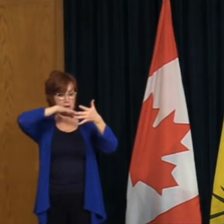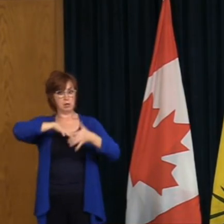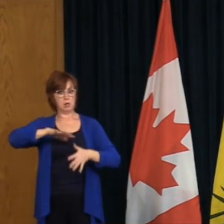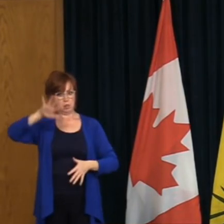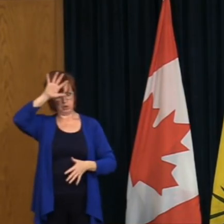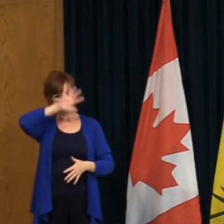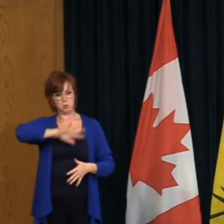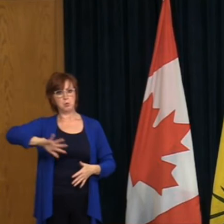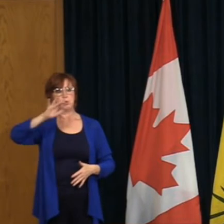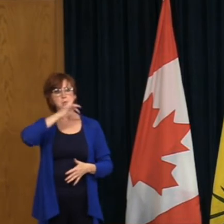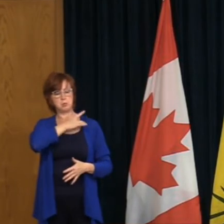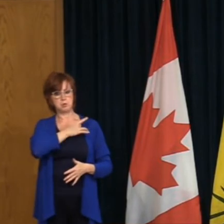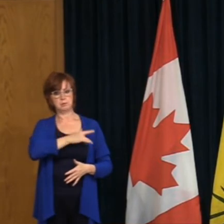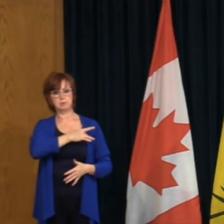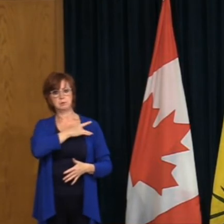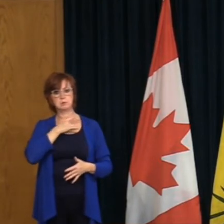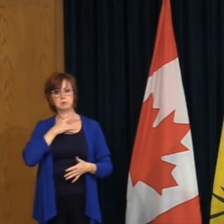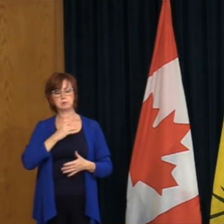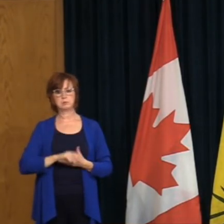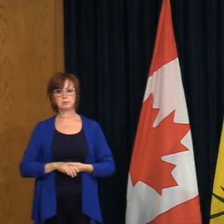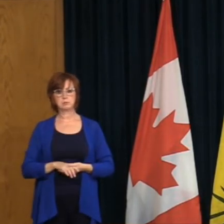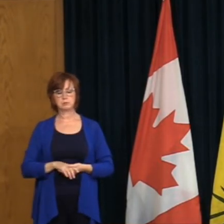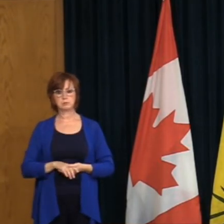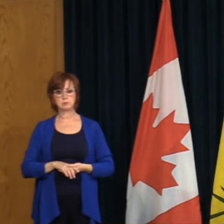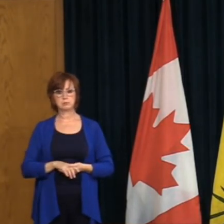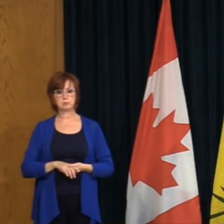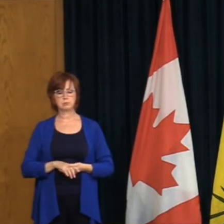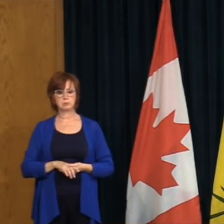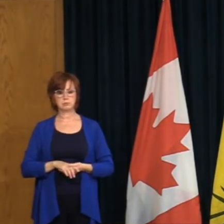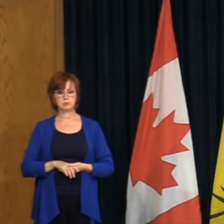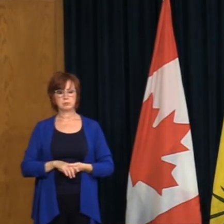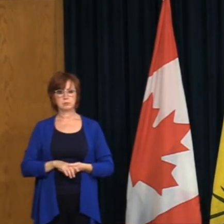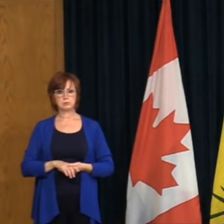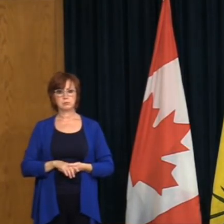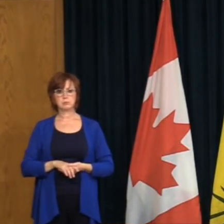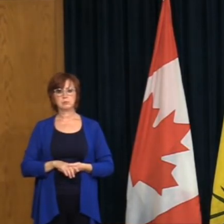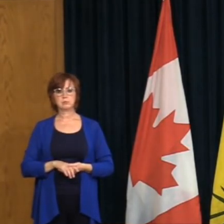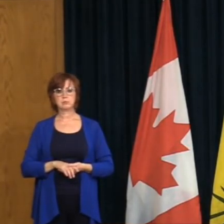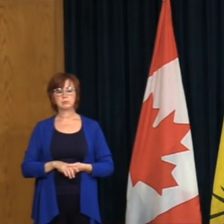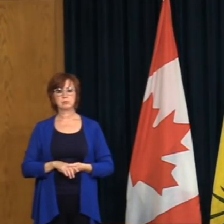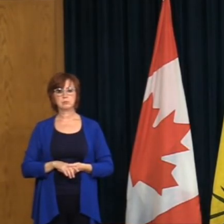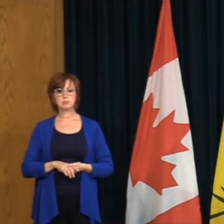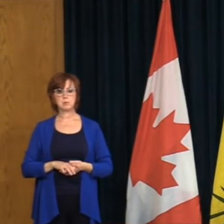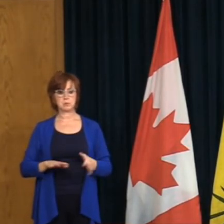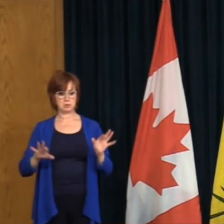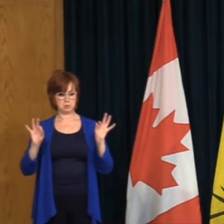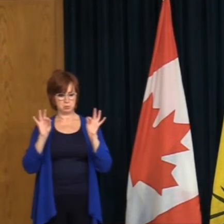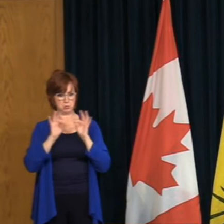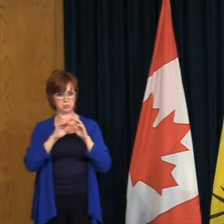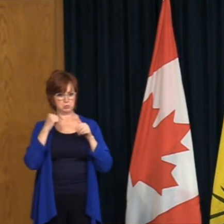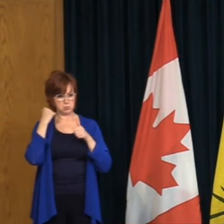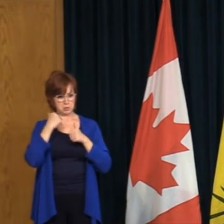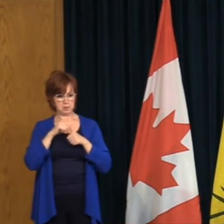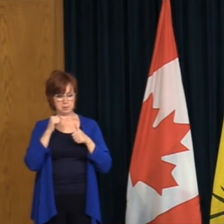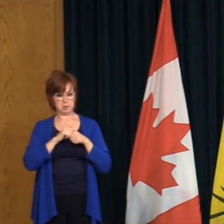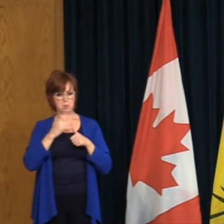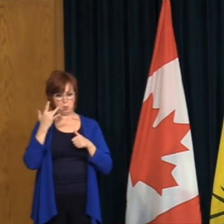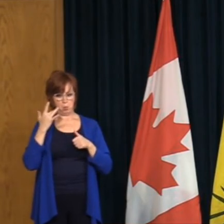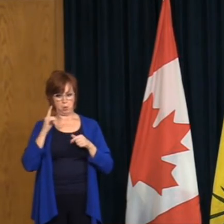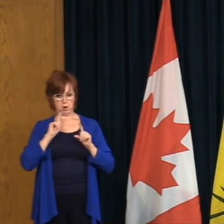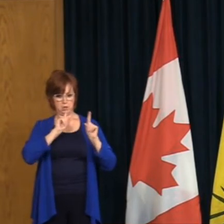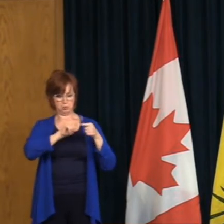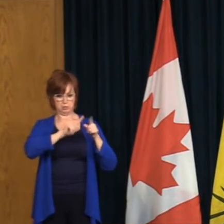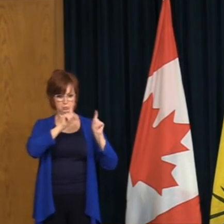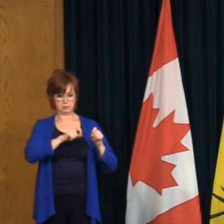further analysis of what are the symptoms that people are going for, or what are the reasons people are going for. I think we need to continuously evaluate